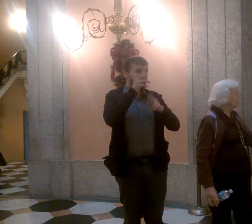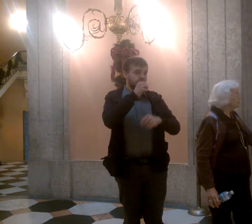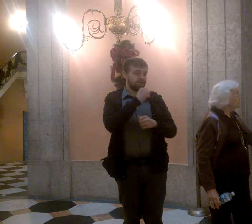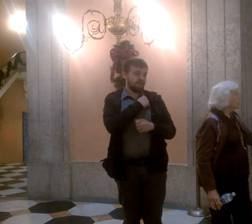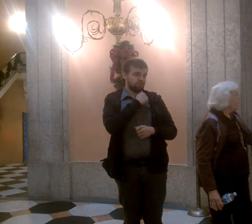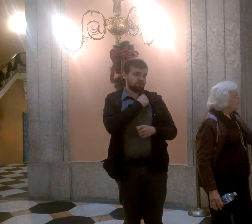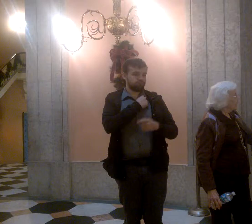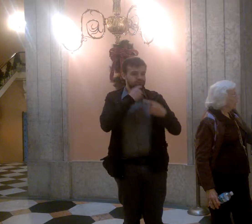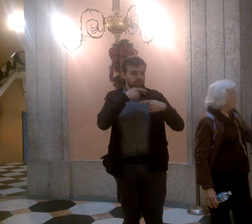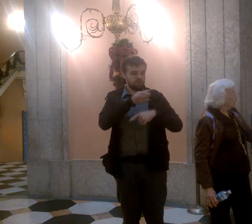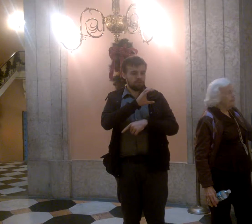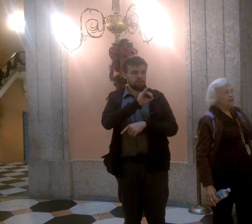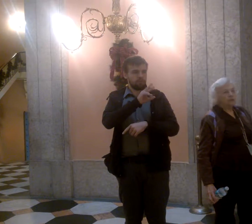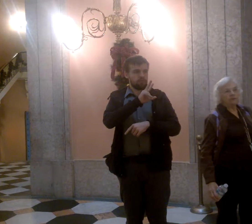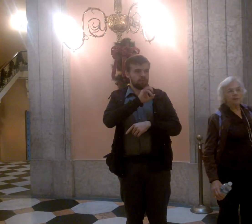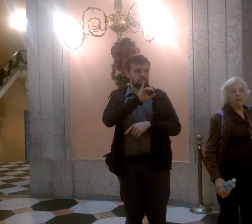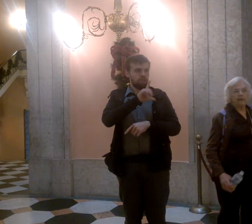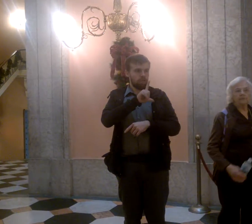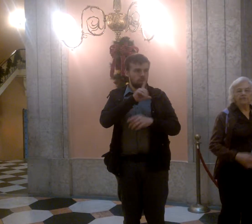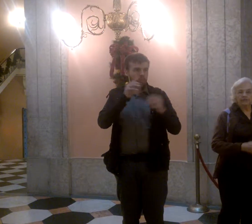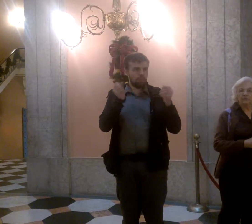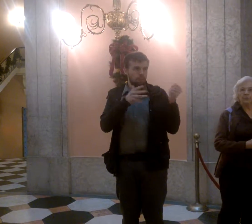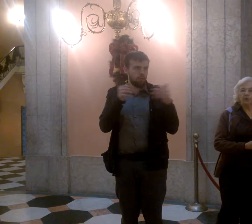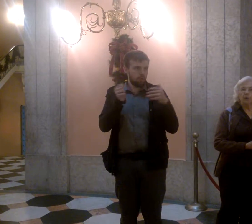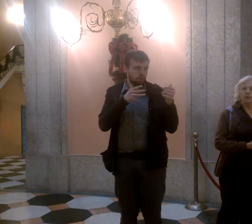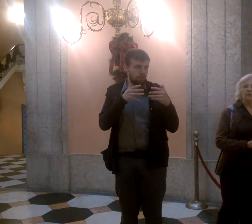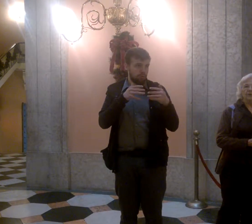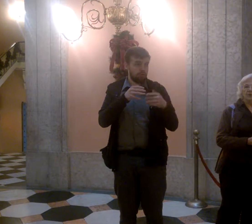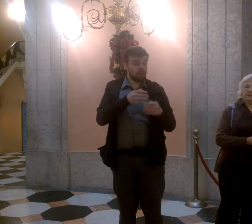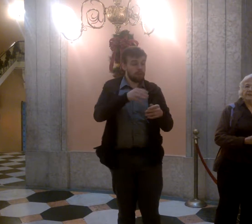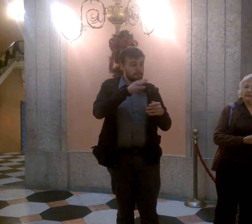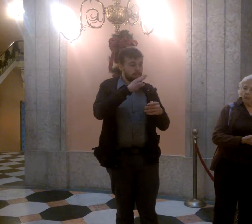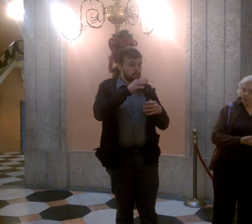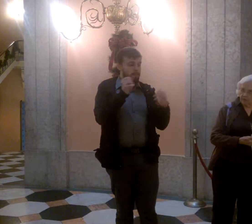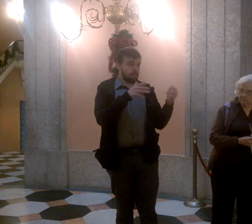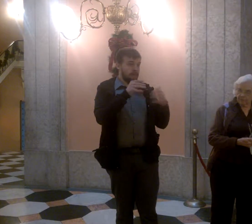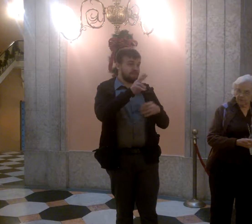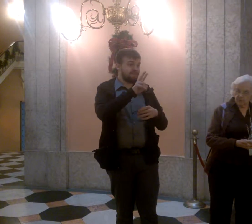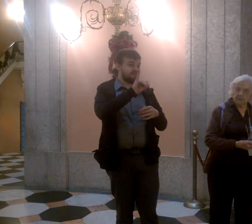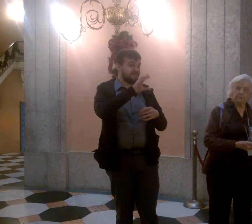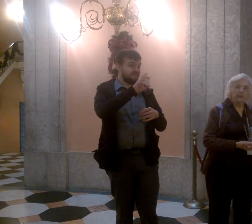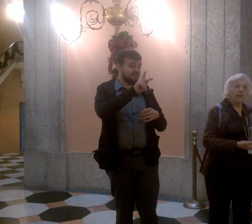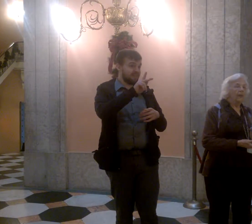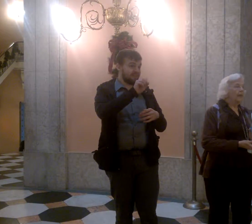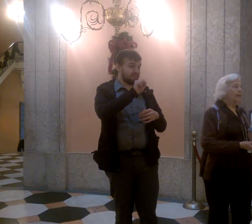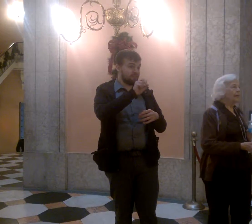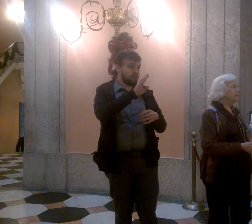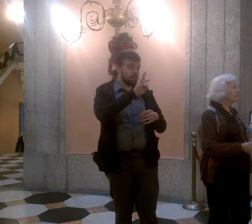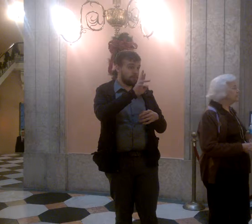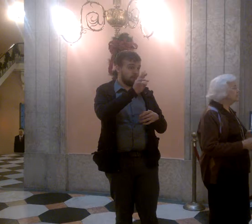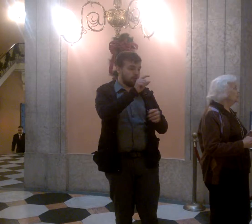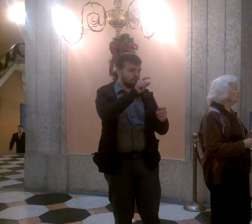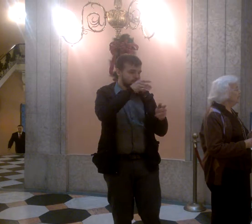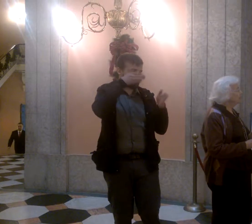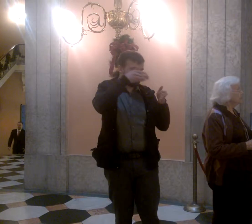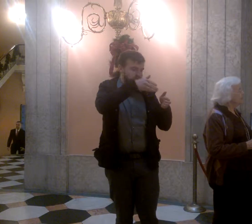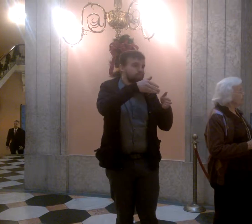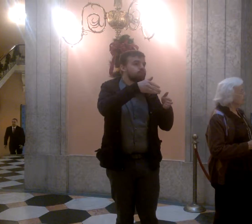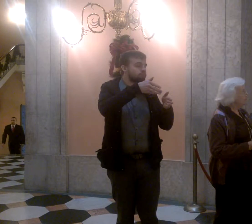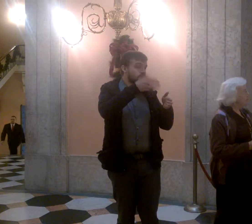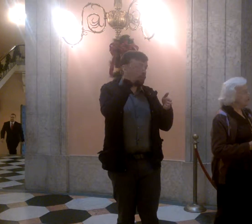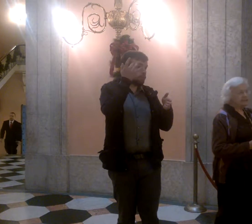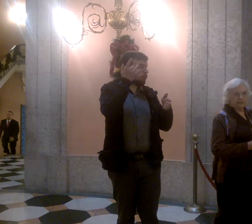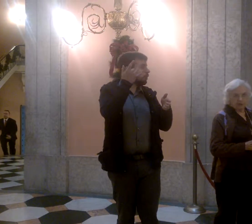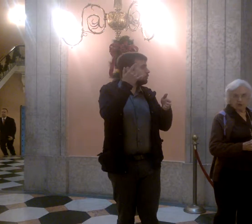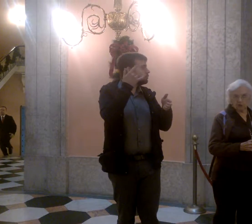Civil War. They chose the Battle of Vicksburg, which was a Northern victory, and also because